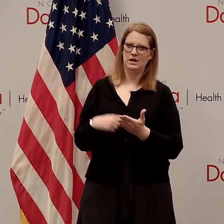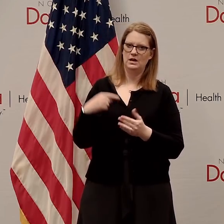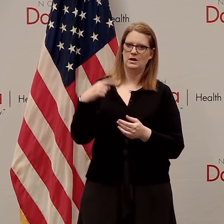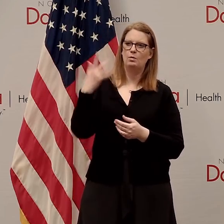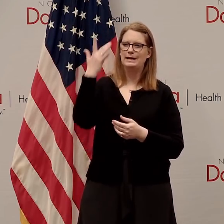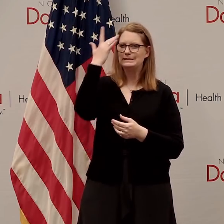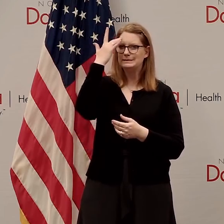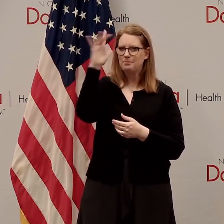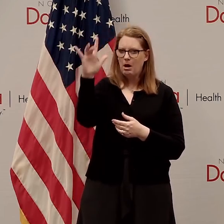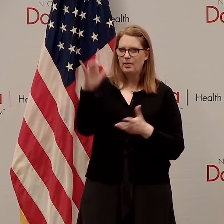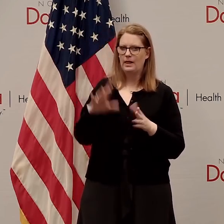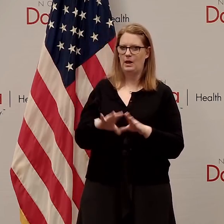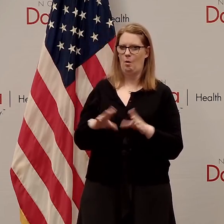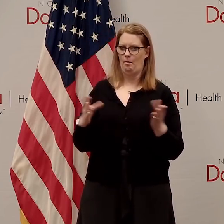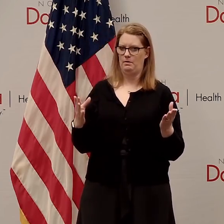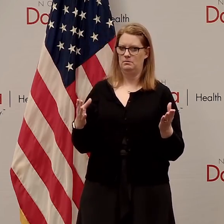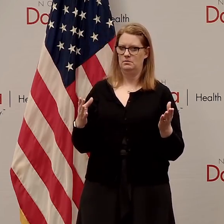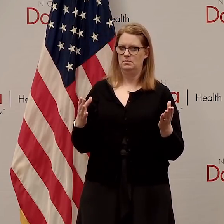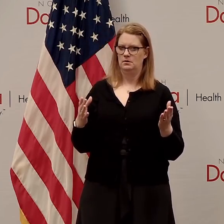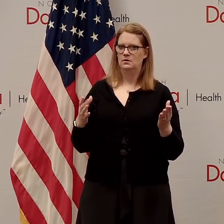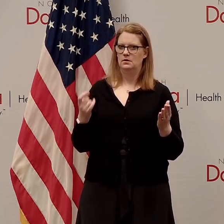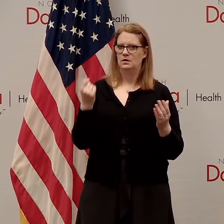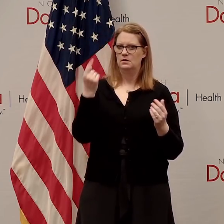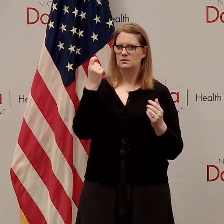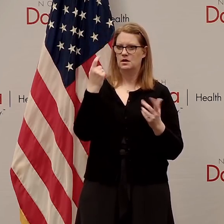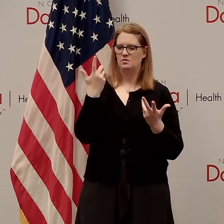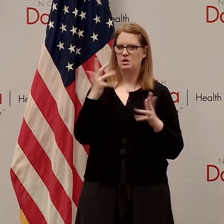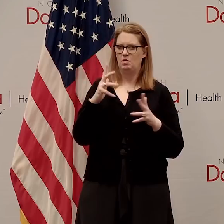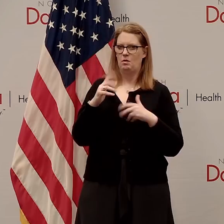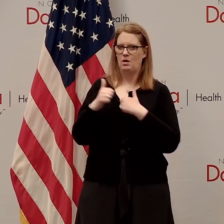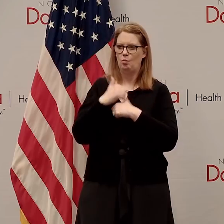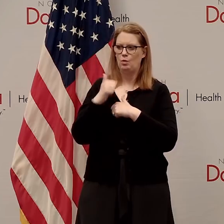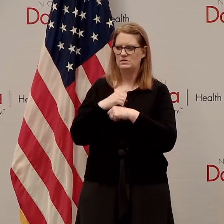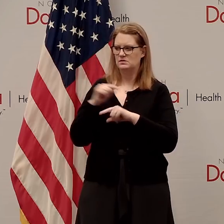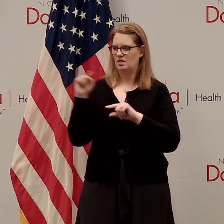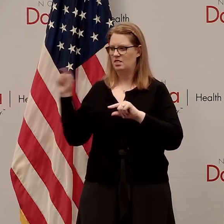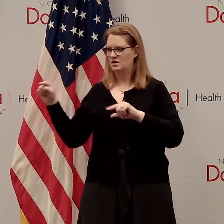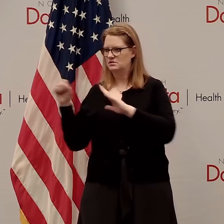reopen on a regional to not create risks for each other.